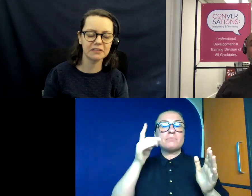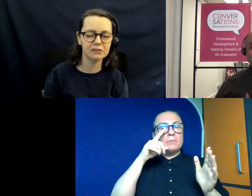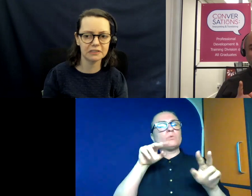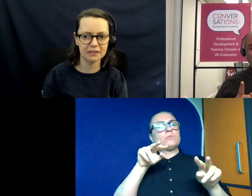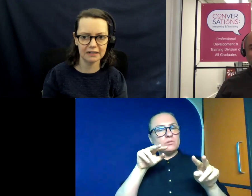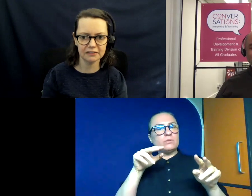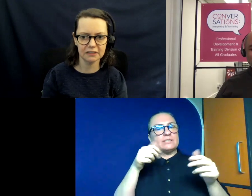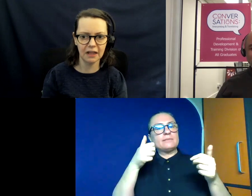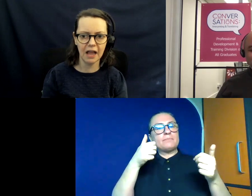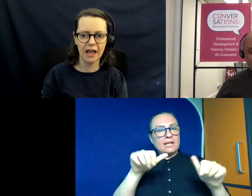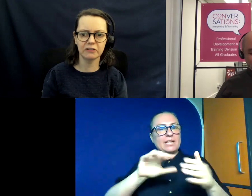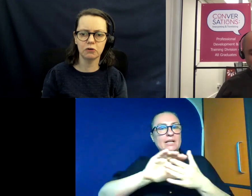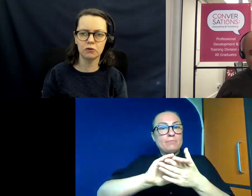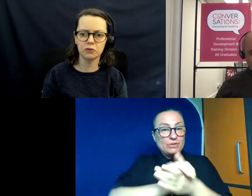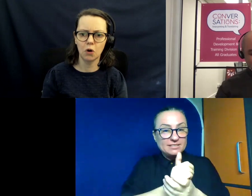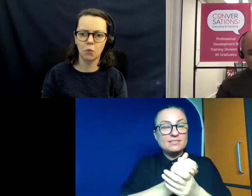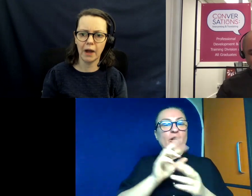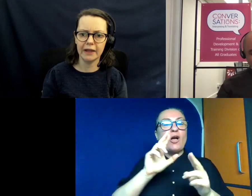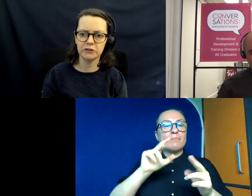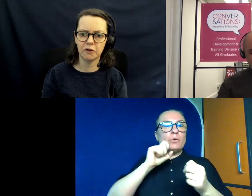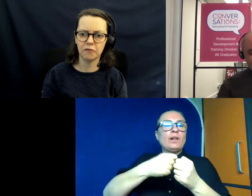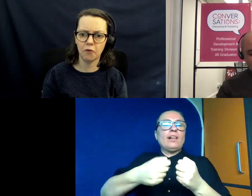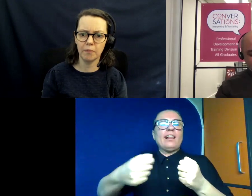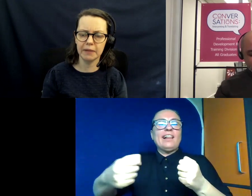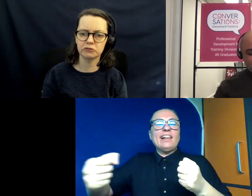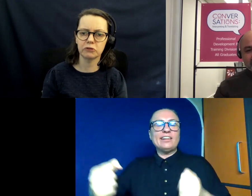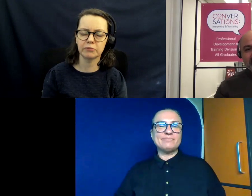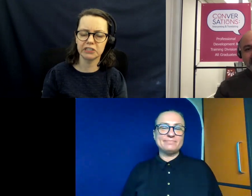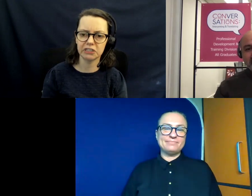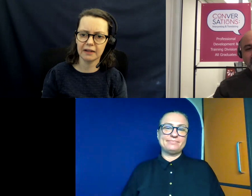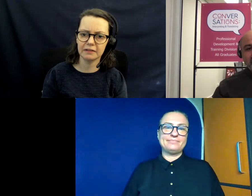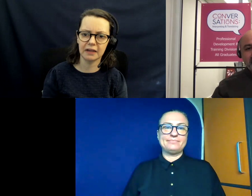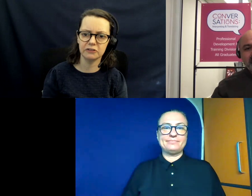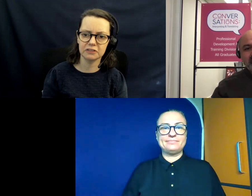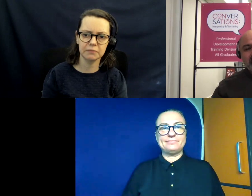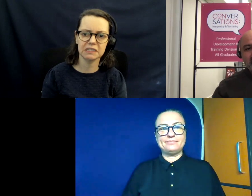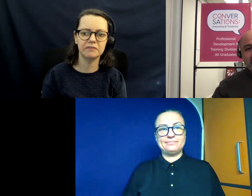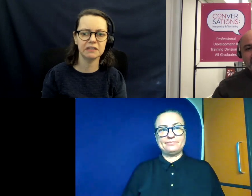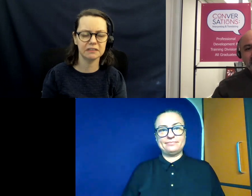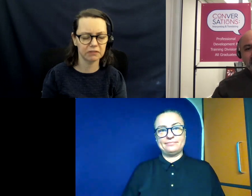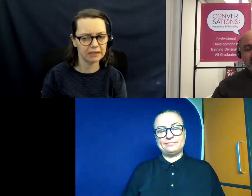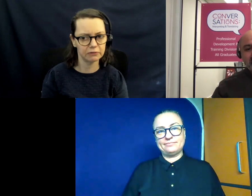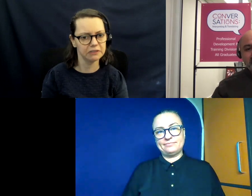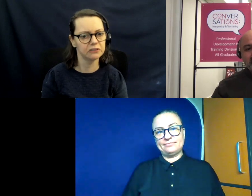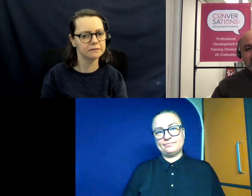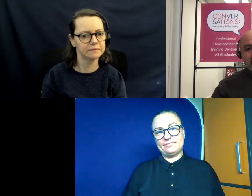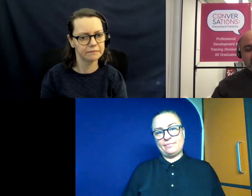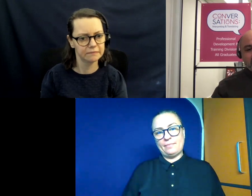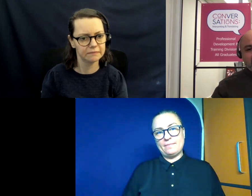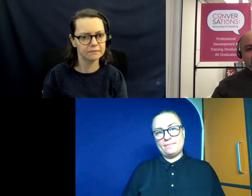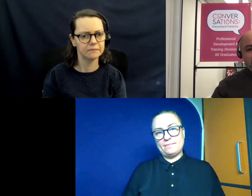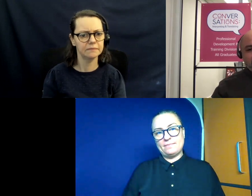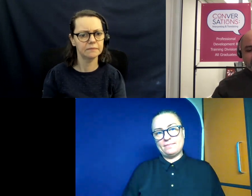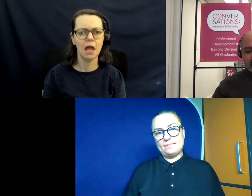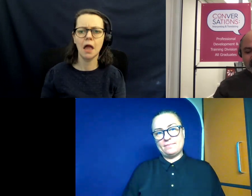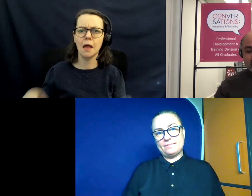but it's a good start. It's a good way for people to appreciate that news can be delivered in a different language. Look, I'm